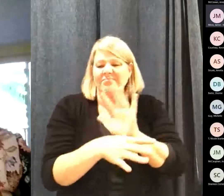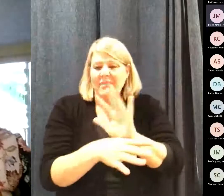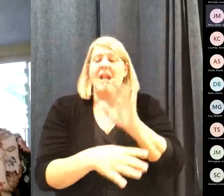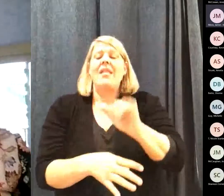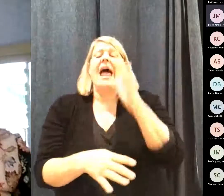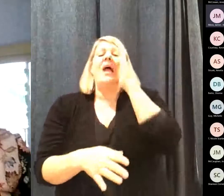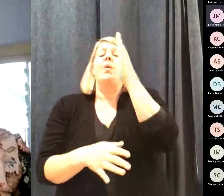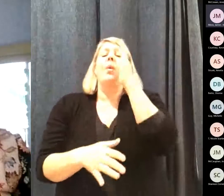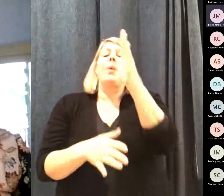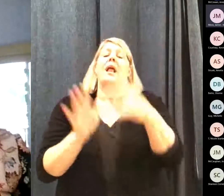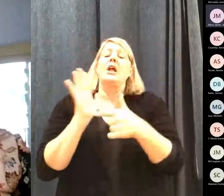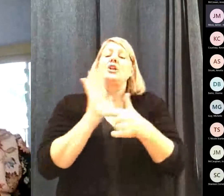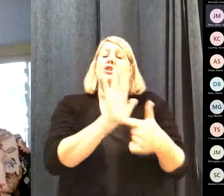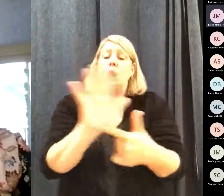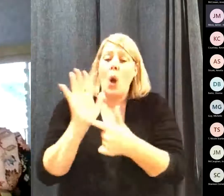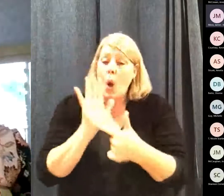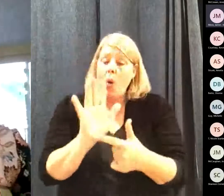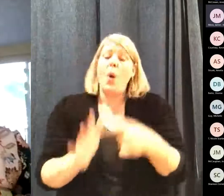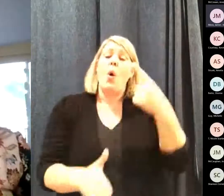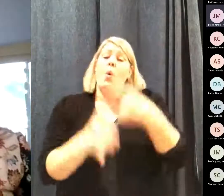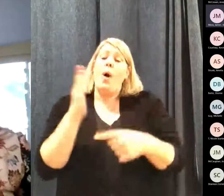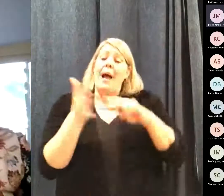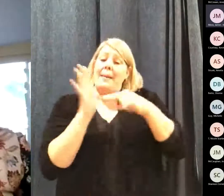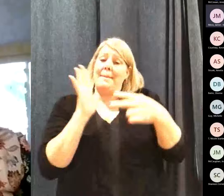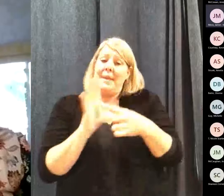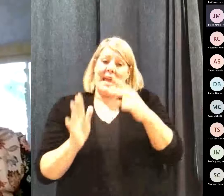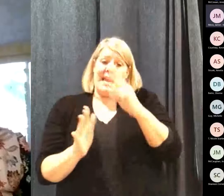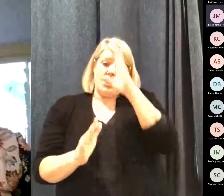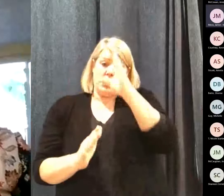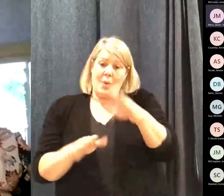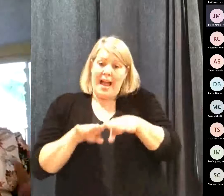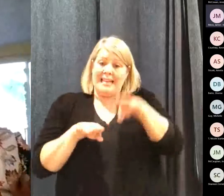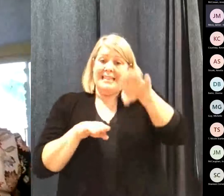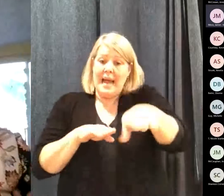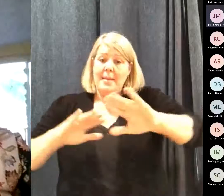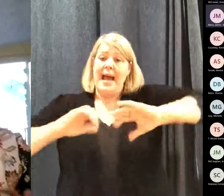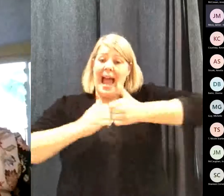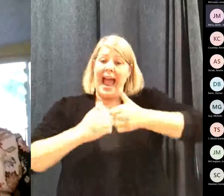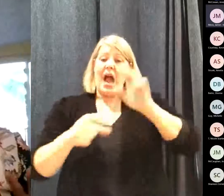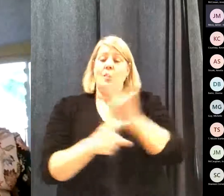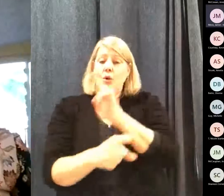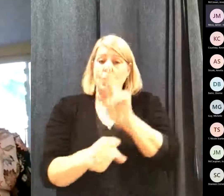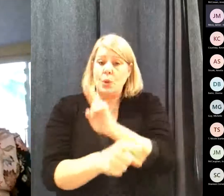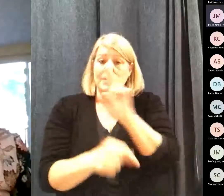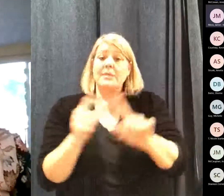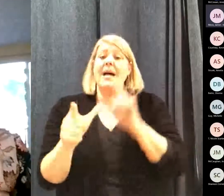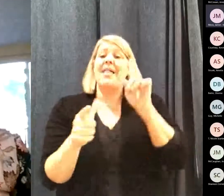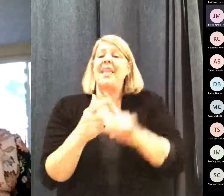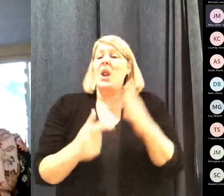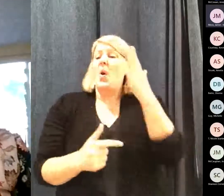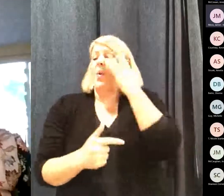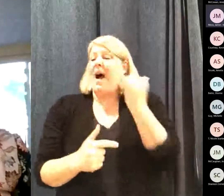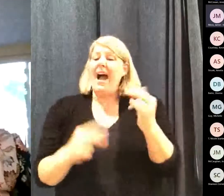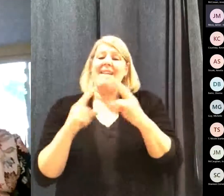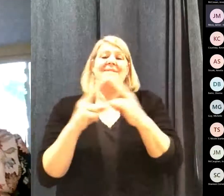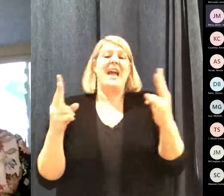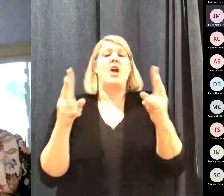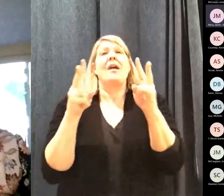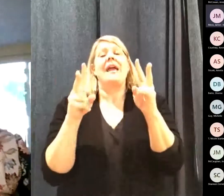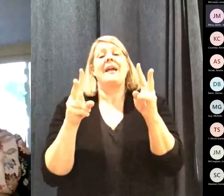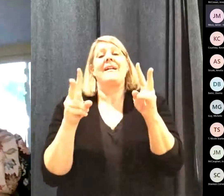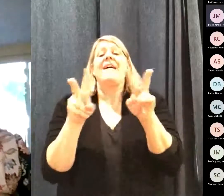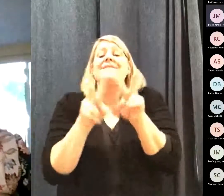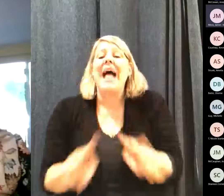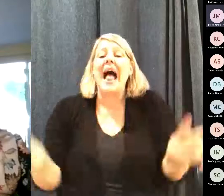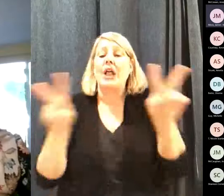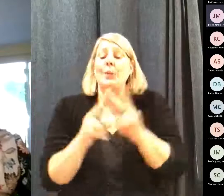exactly what the DirectSTEP courses are, how you can use them, and why they are such a valuable resource for